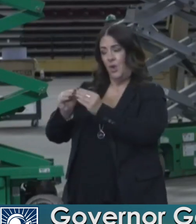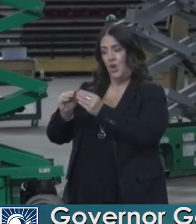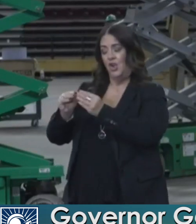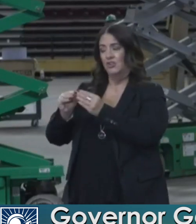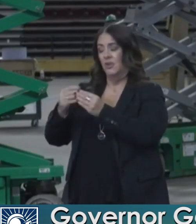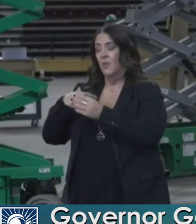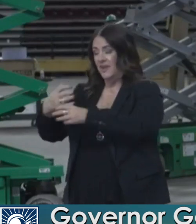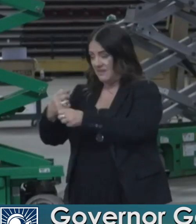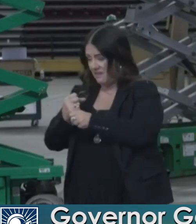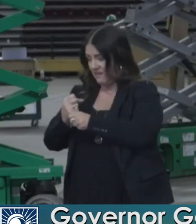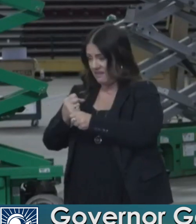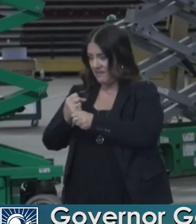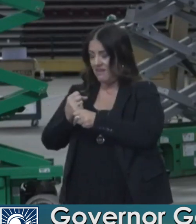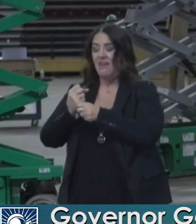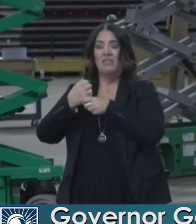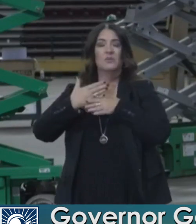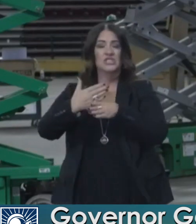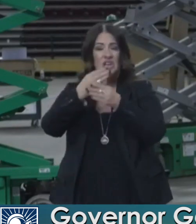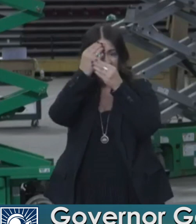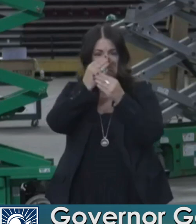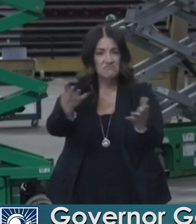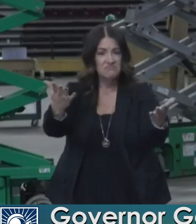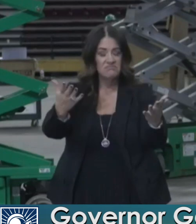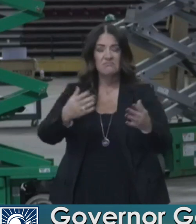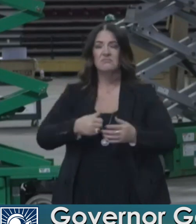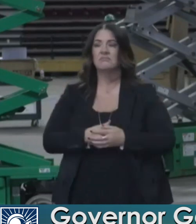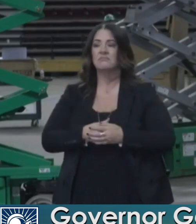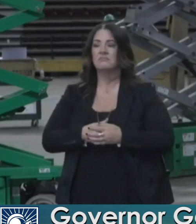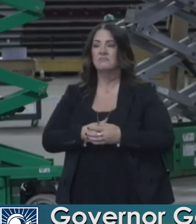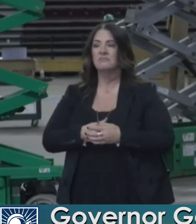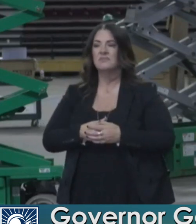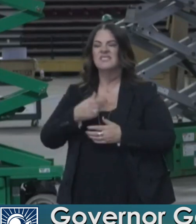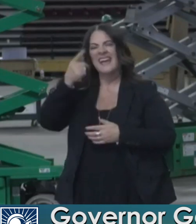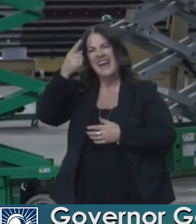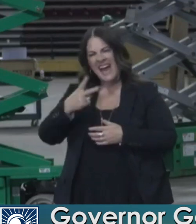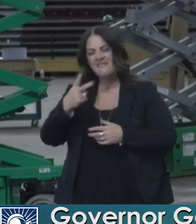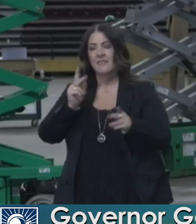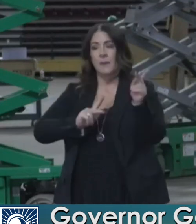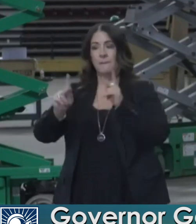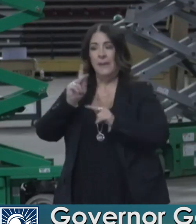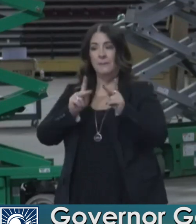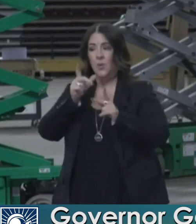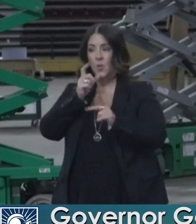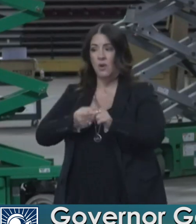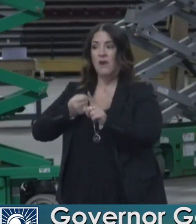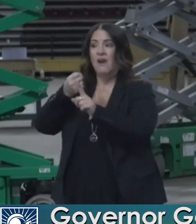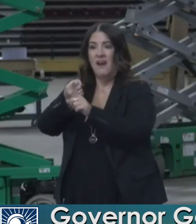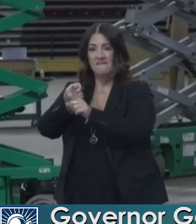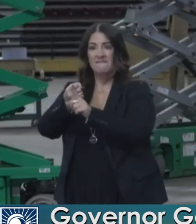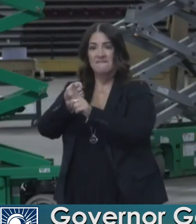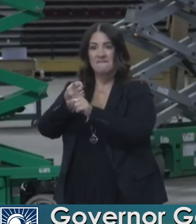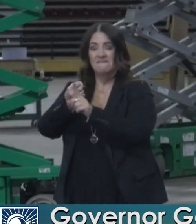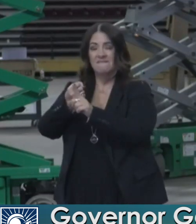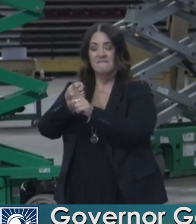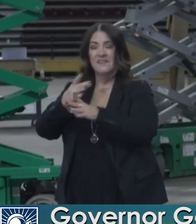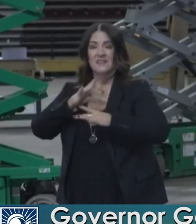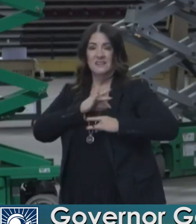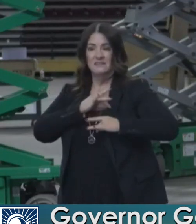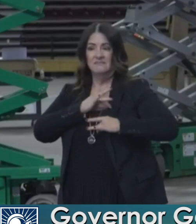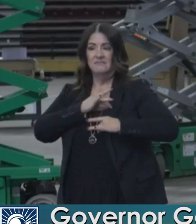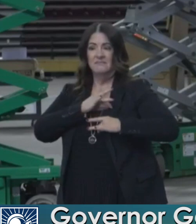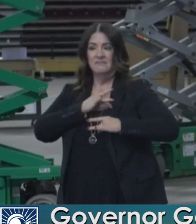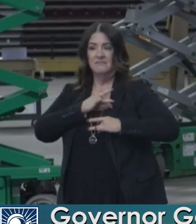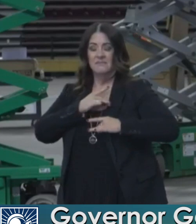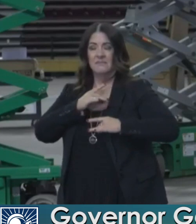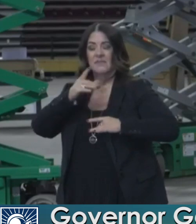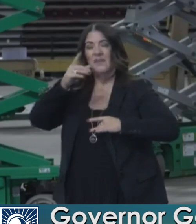putting out shows that half of the individuals with COVID-19, one half, are under the age of